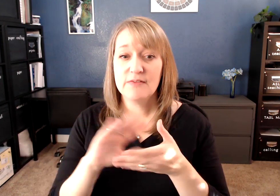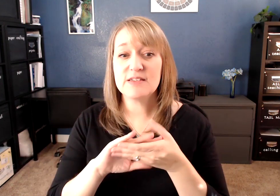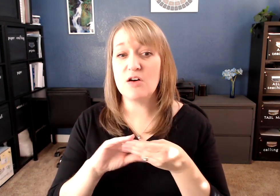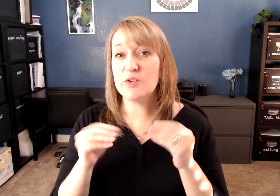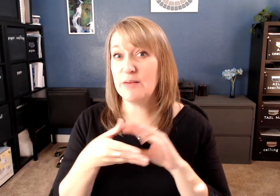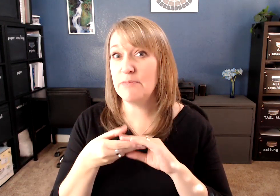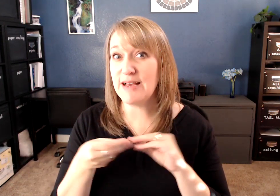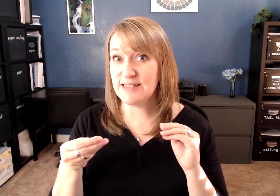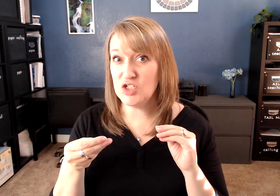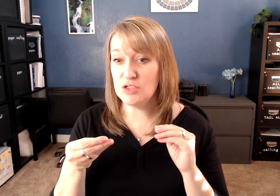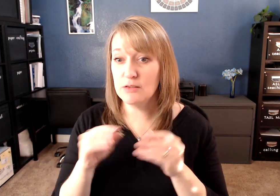This also can mean message.